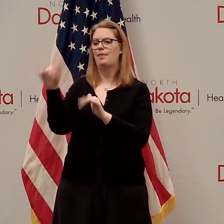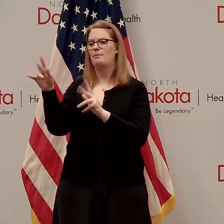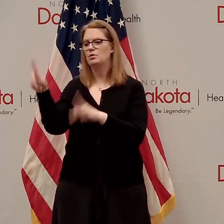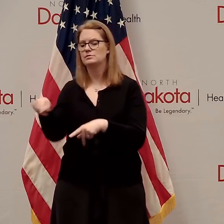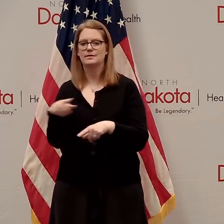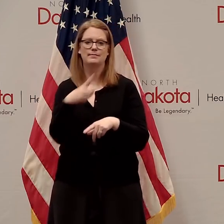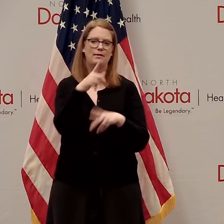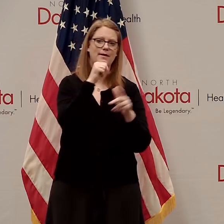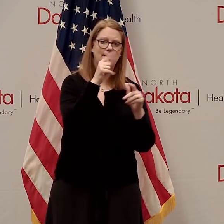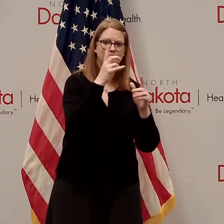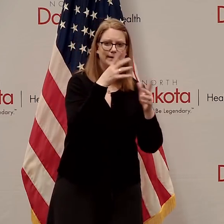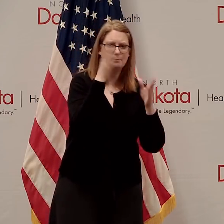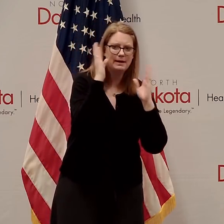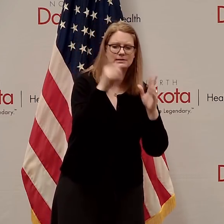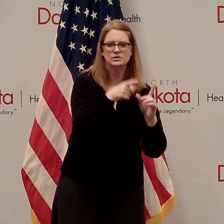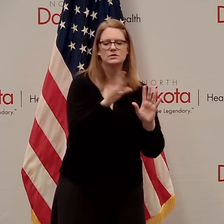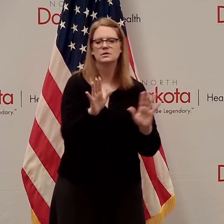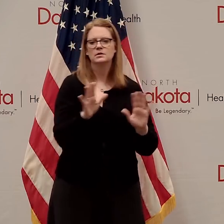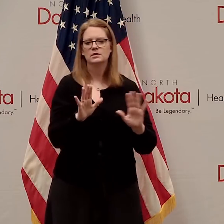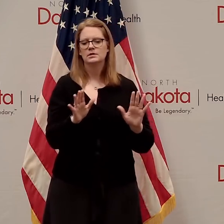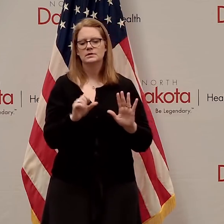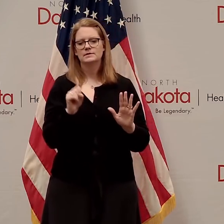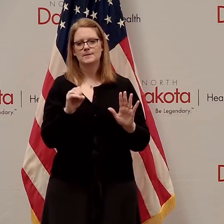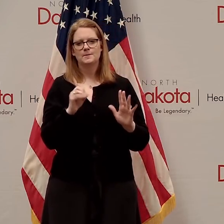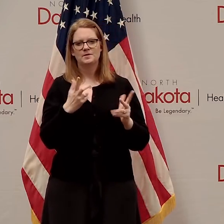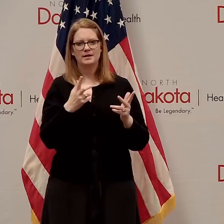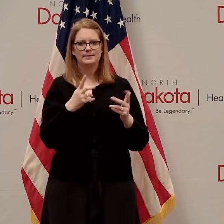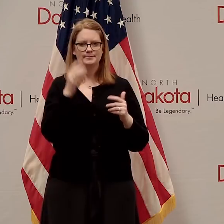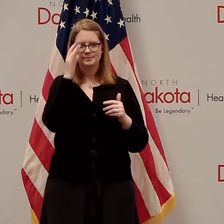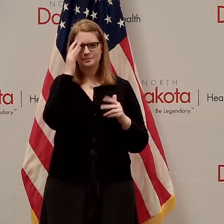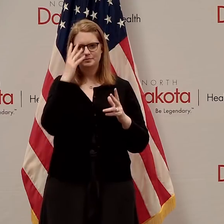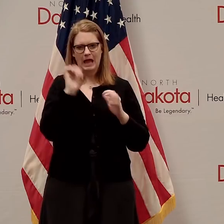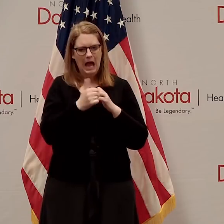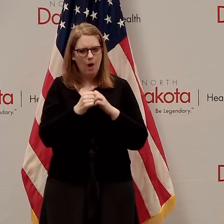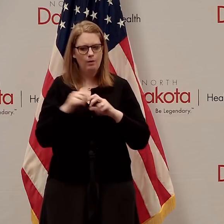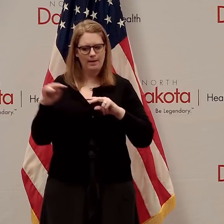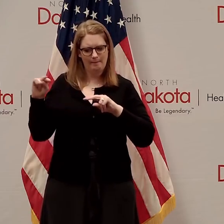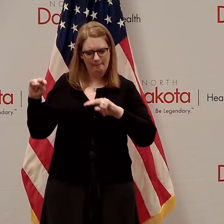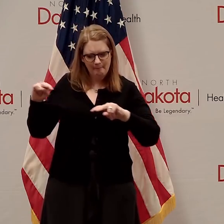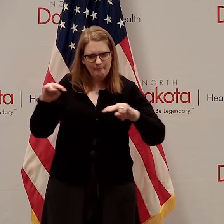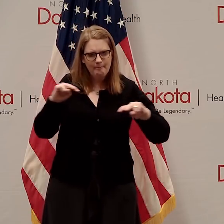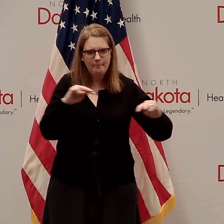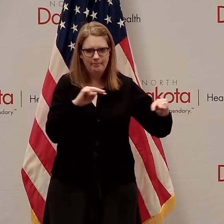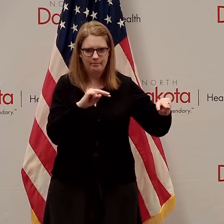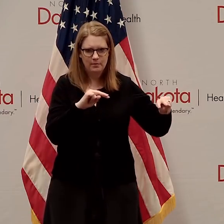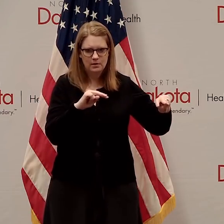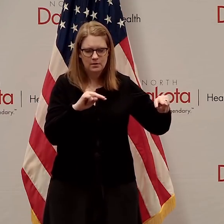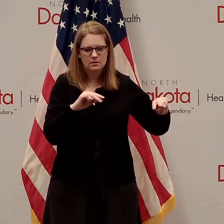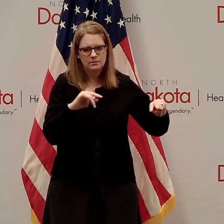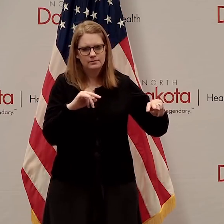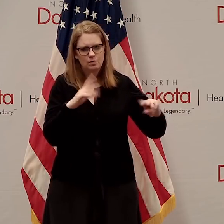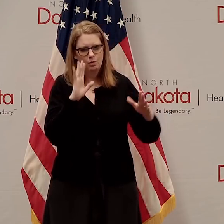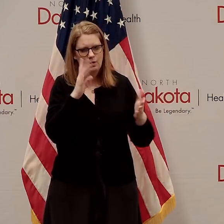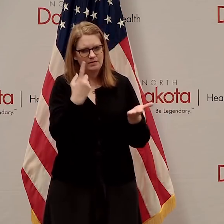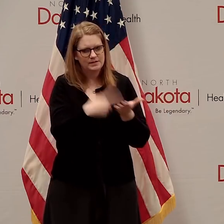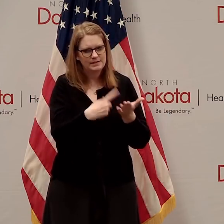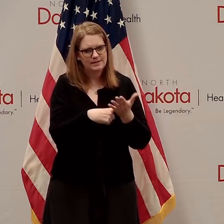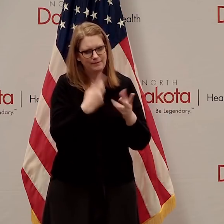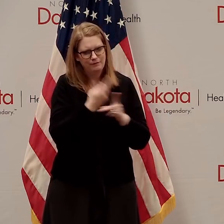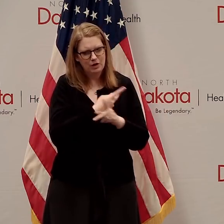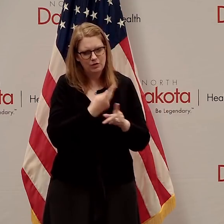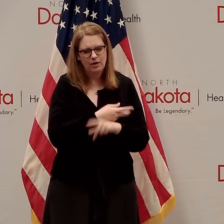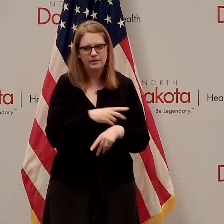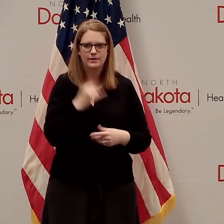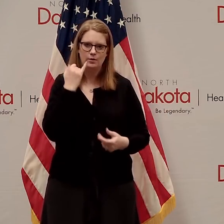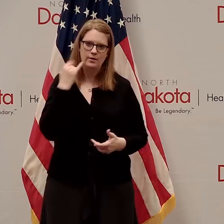enforcement component of that is something that we're going to have to take a look at. Again, we hope that in all these cases, like it was here, whether it